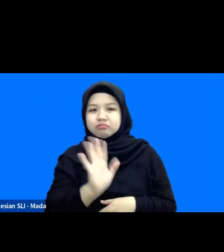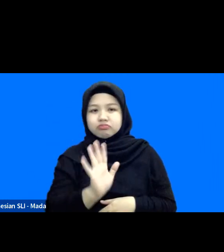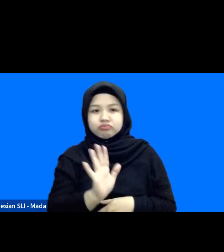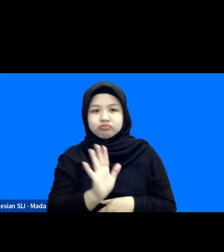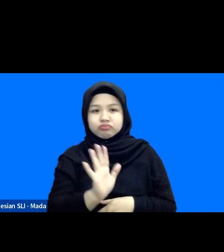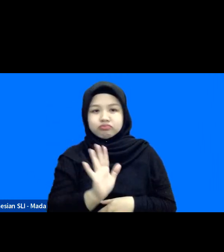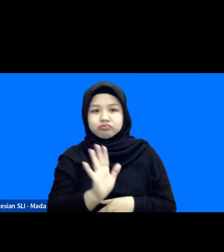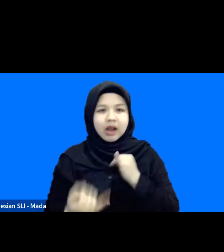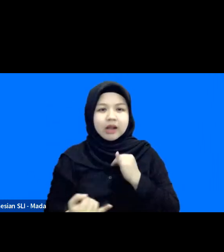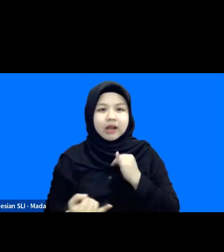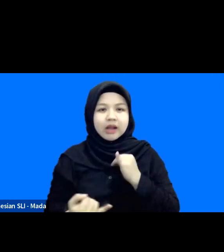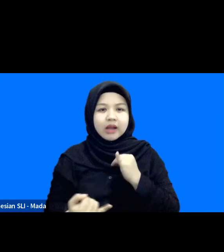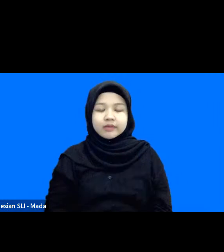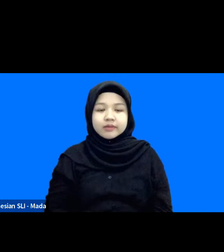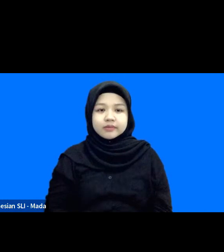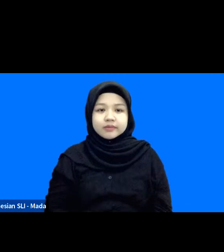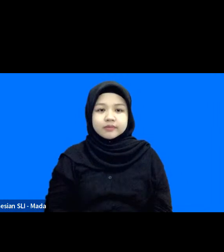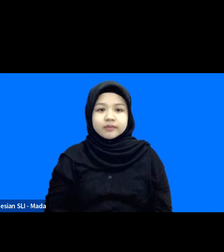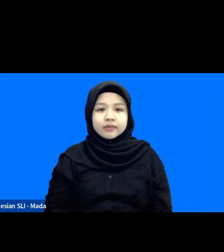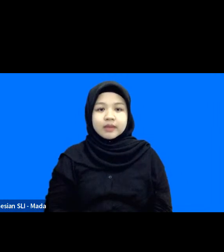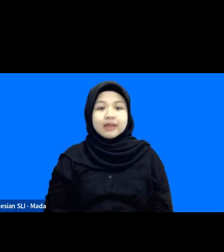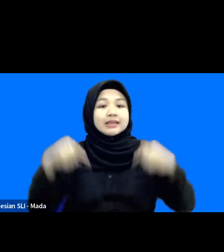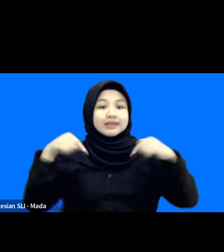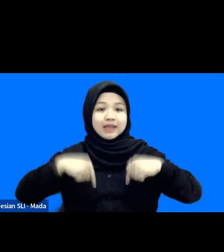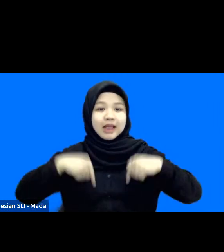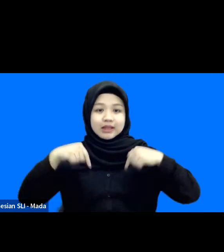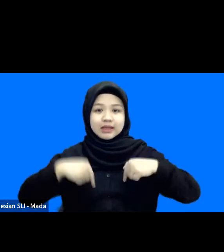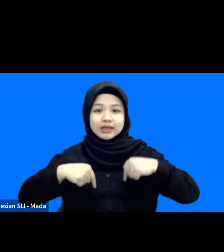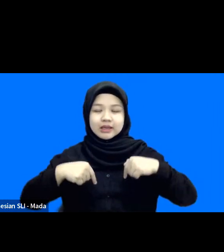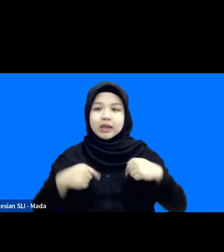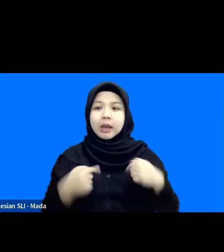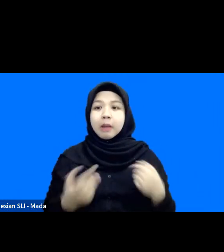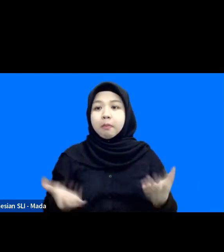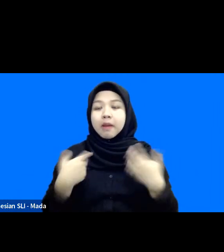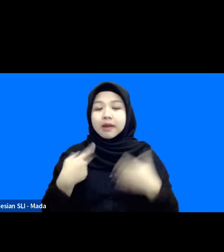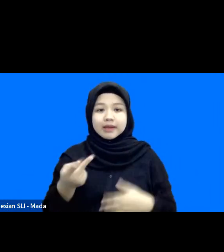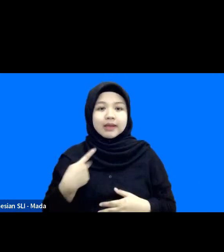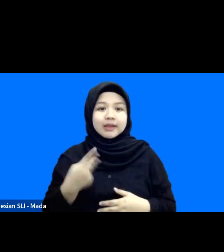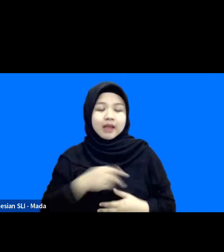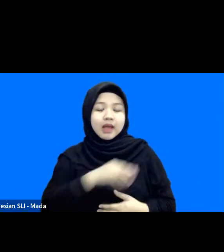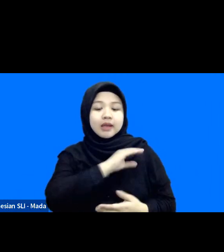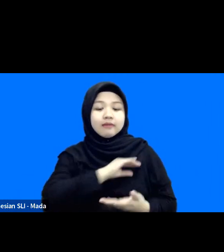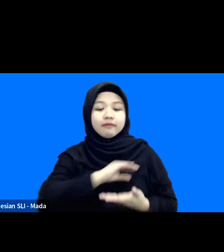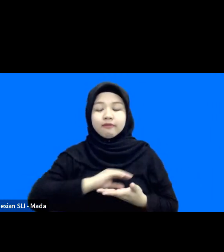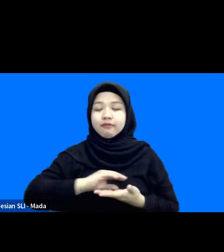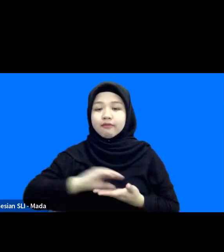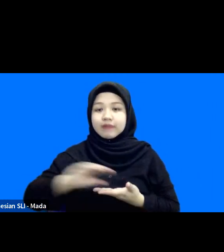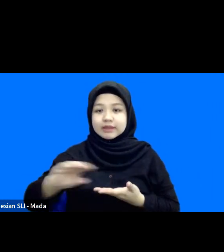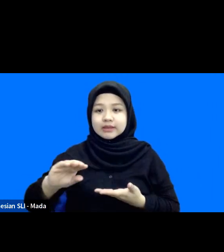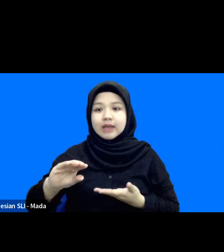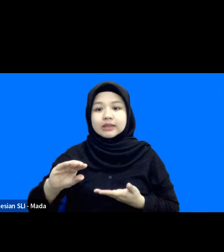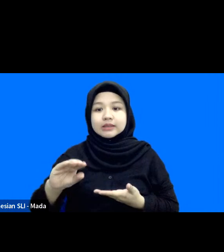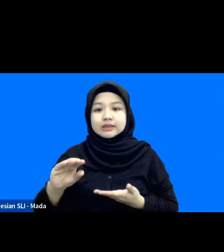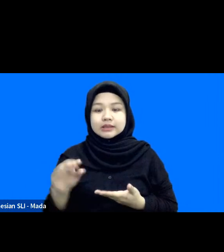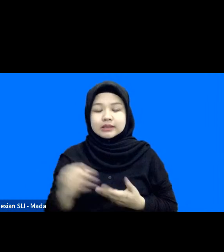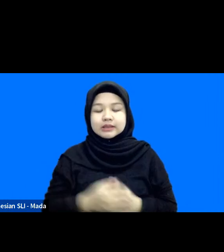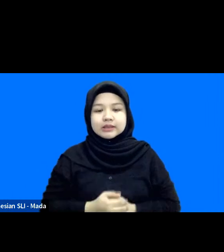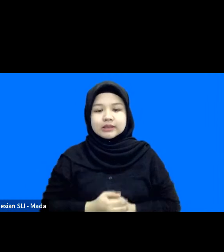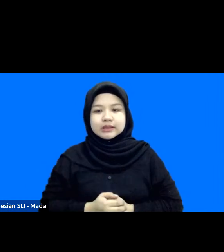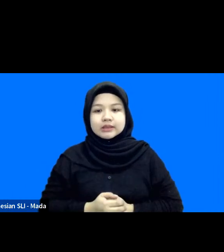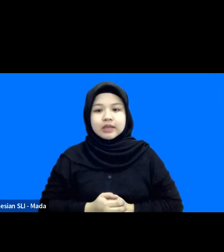this time around, let us invest and first in looking into girls and